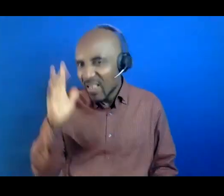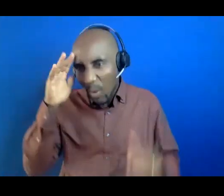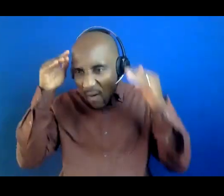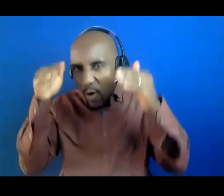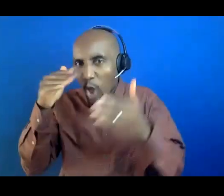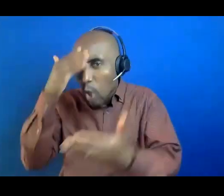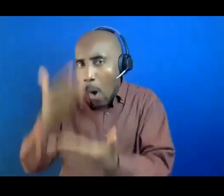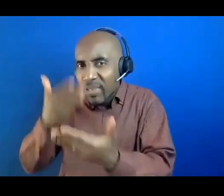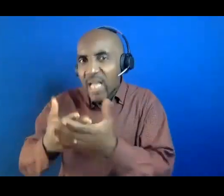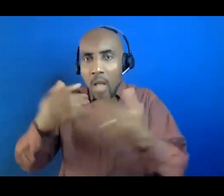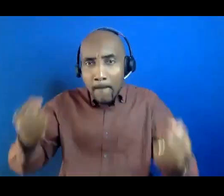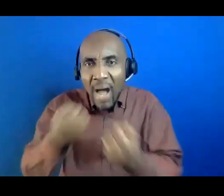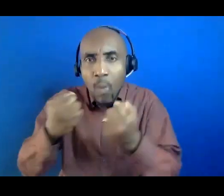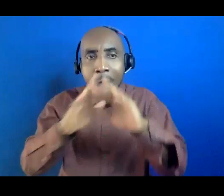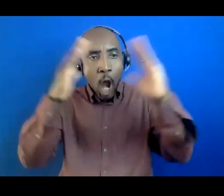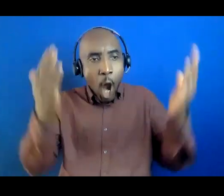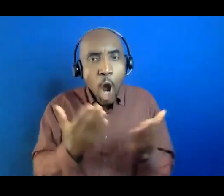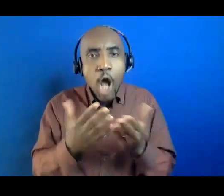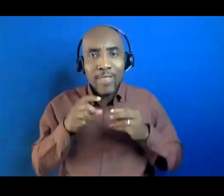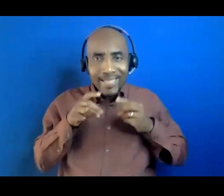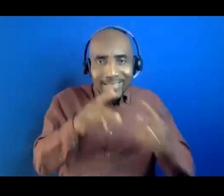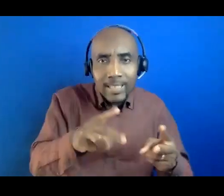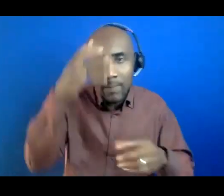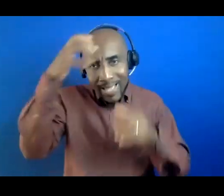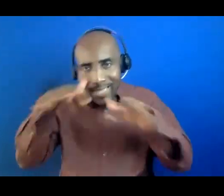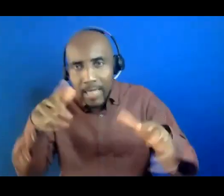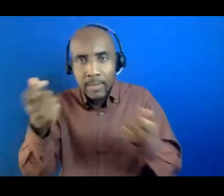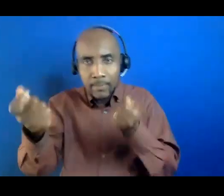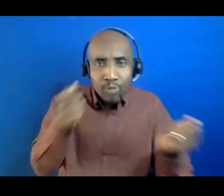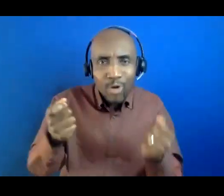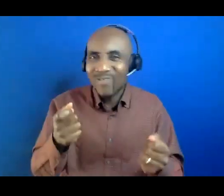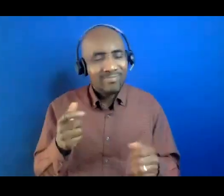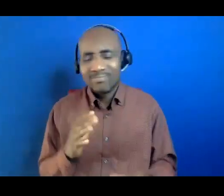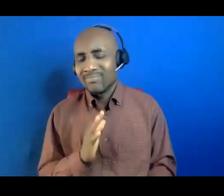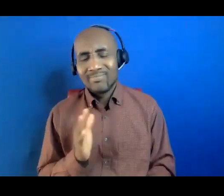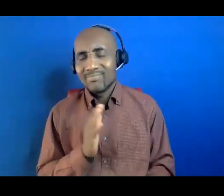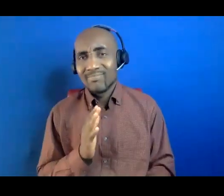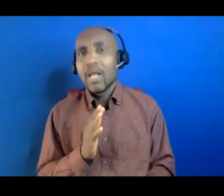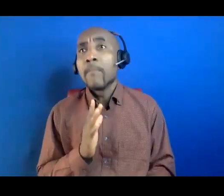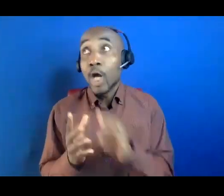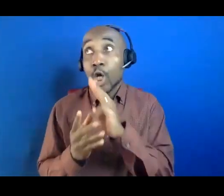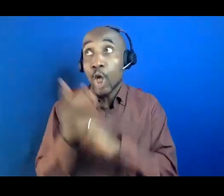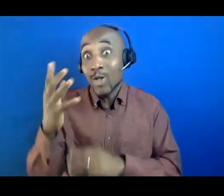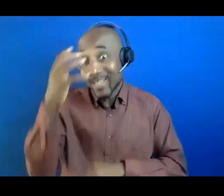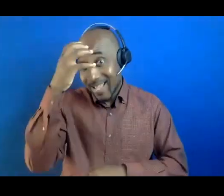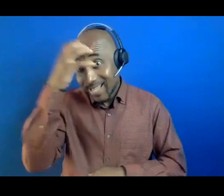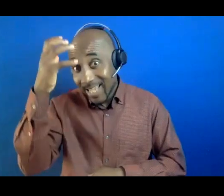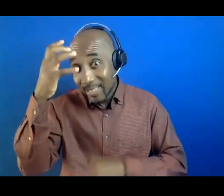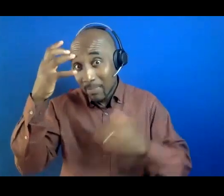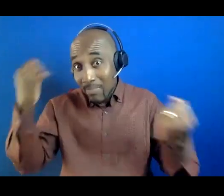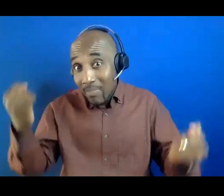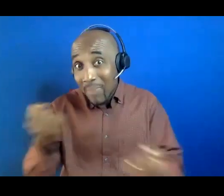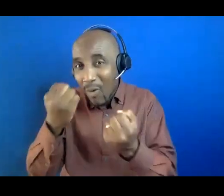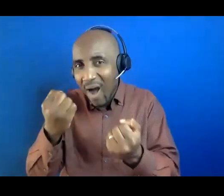terms of earthly systems and earthly kingdoms. But the power in the kingdom of God is totally